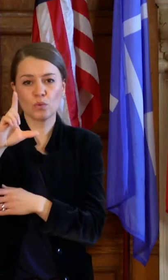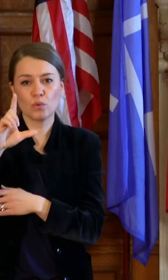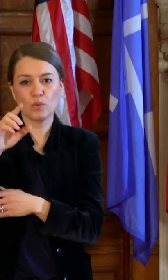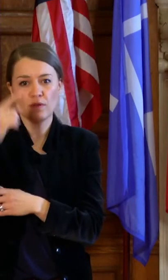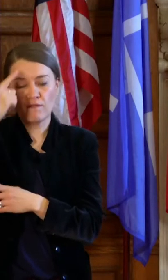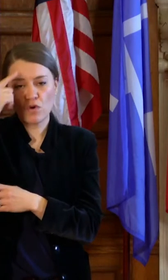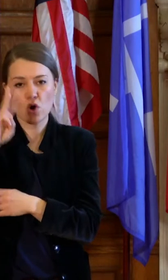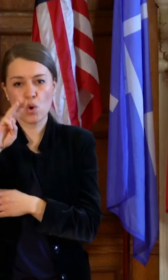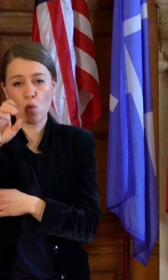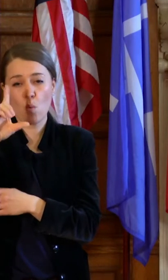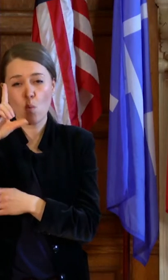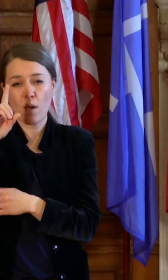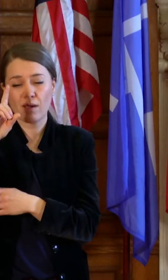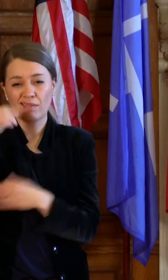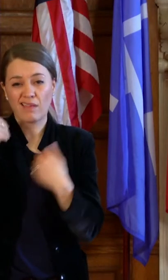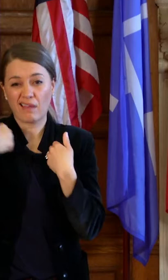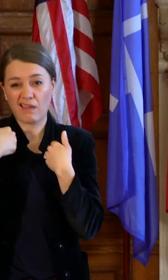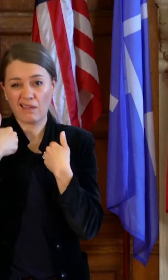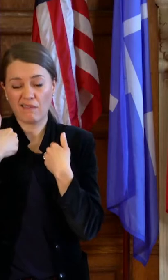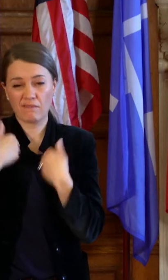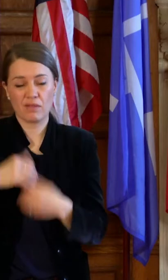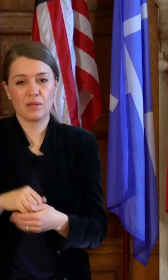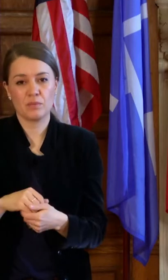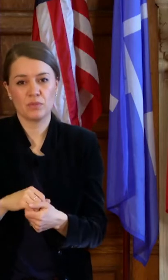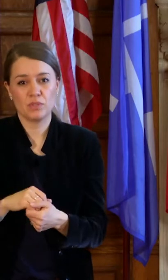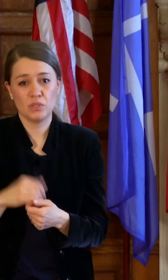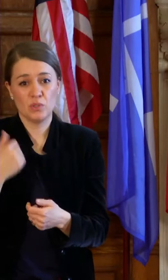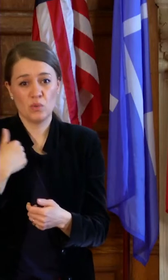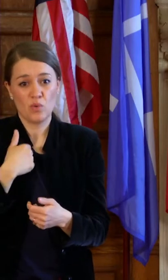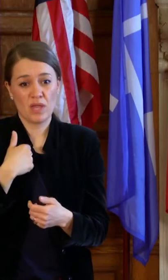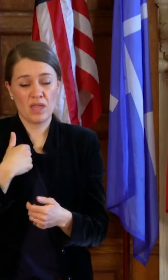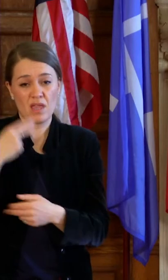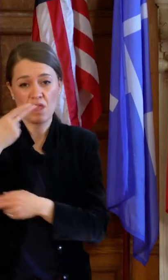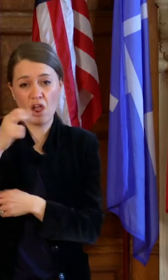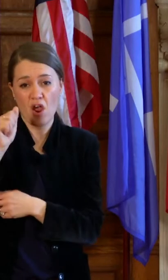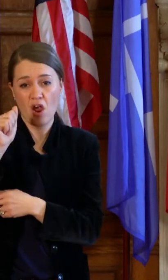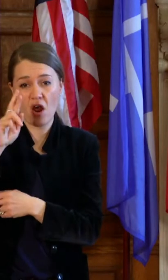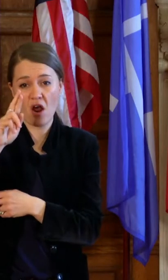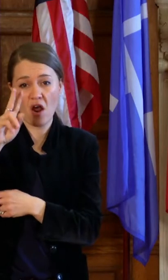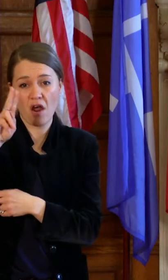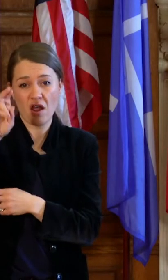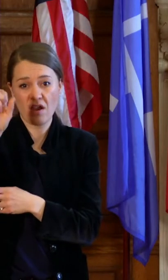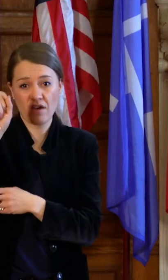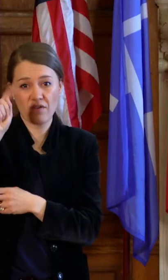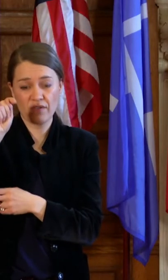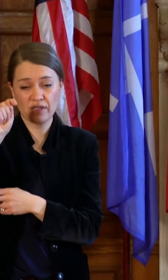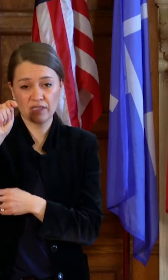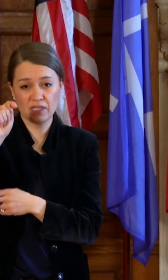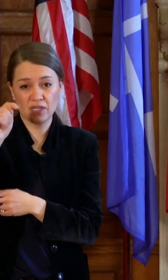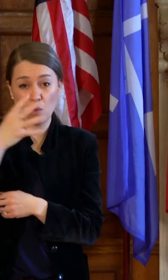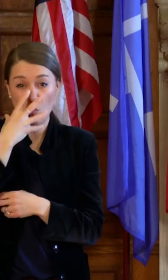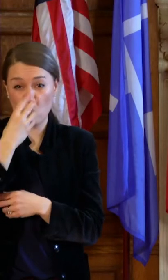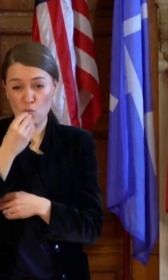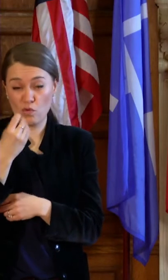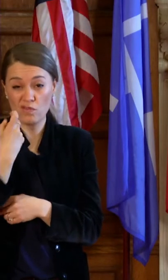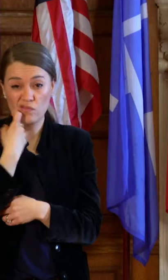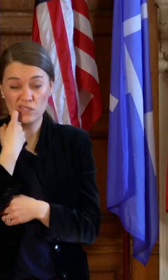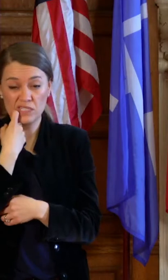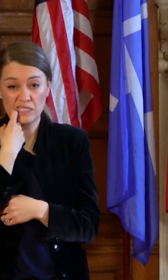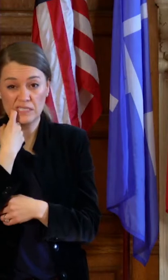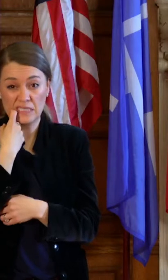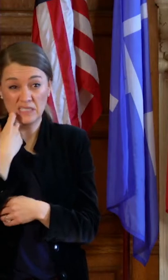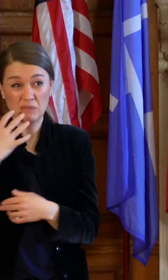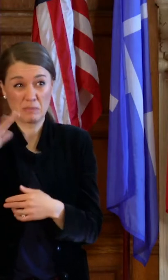was pleased to be able to harvest a wolf here recently. It was an investment of probably